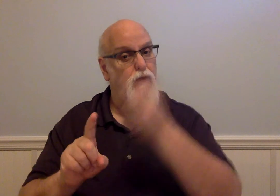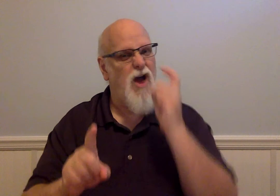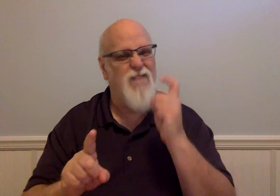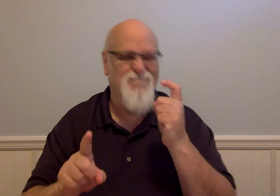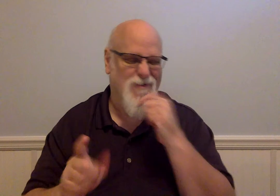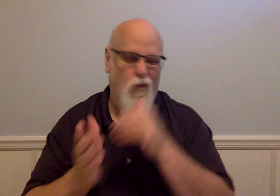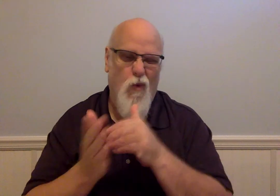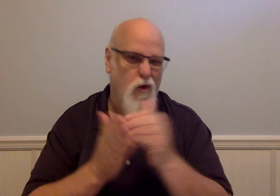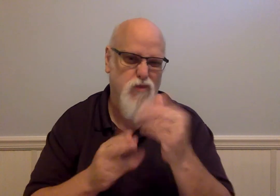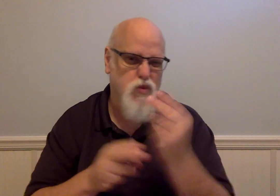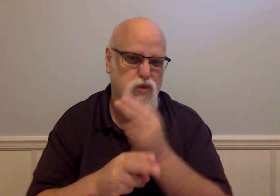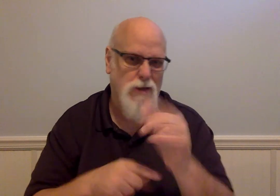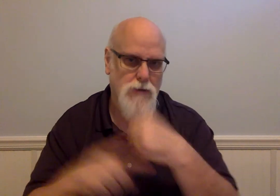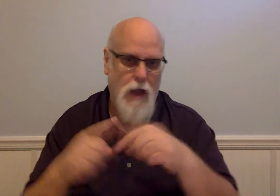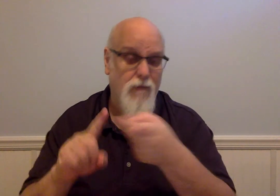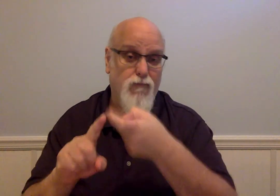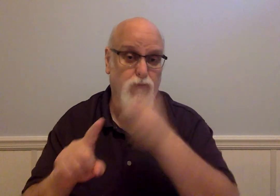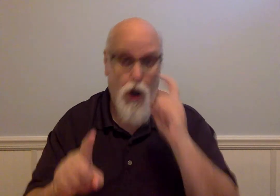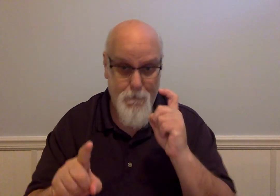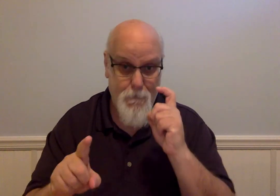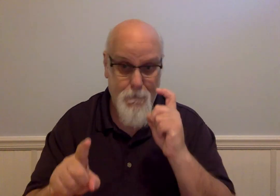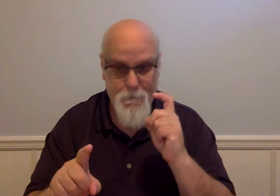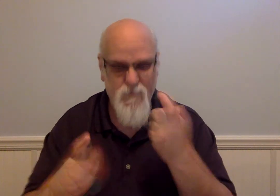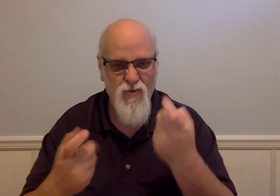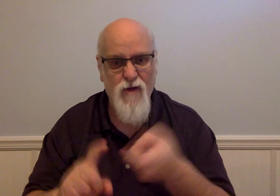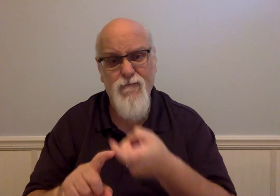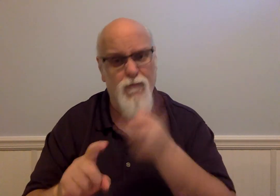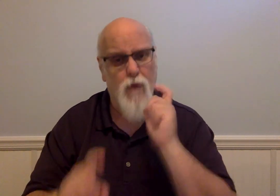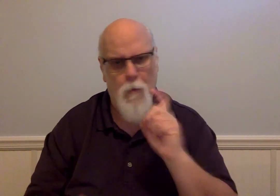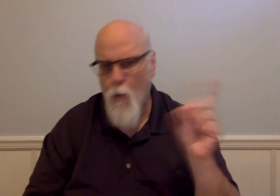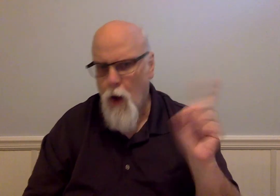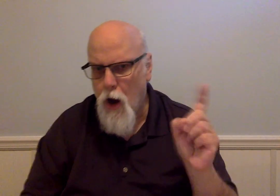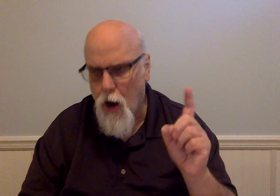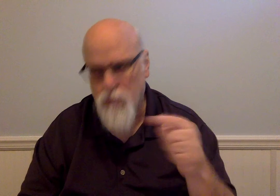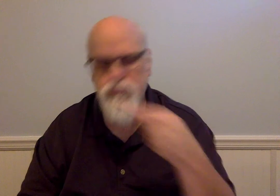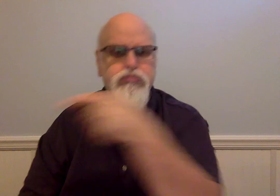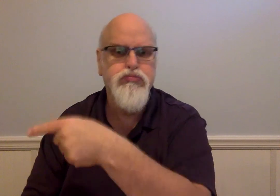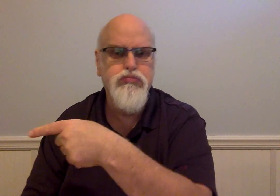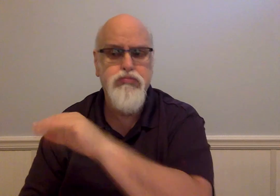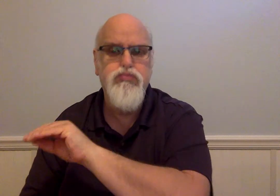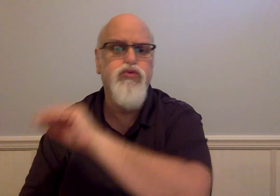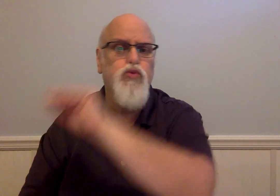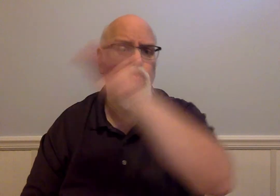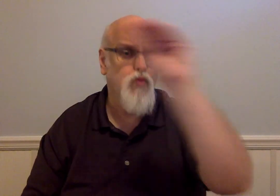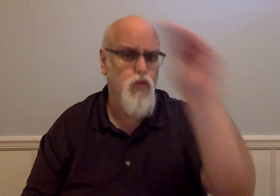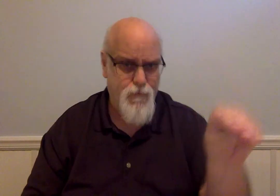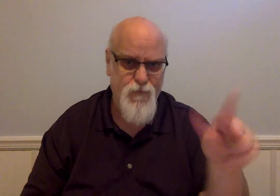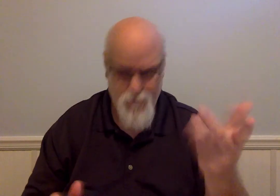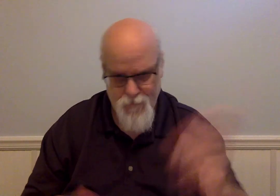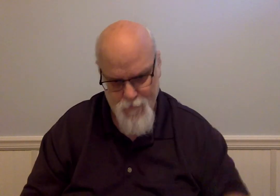From. And we don't often use that sign from, but like you're from where? I'm over there and I'm moving over